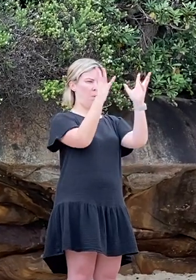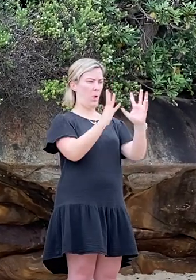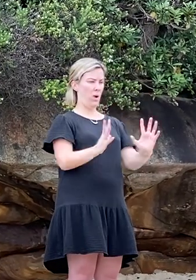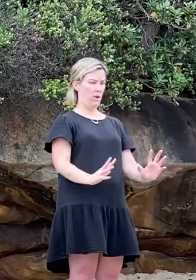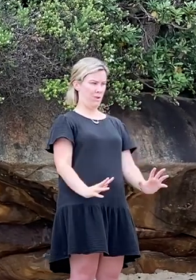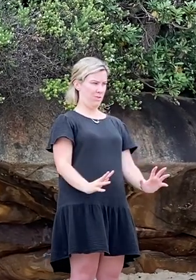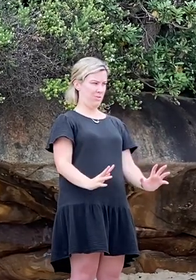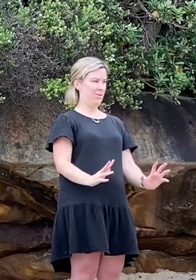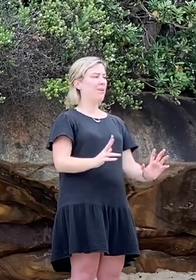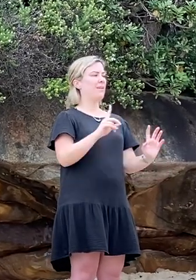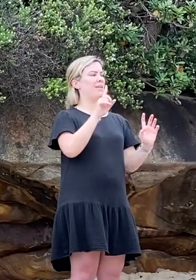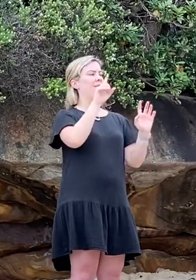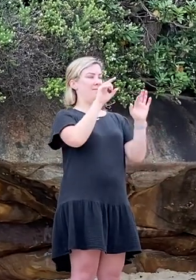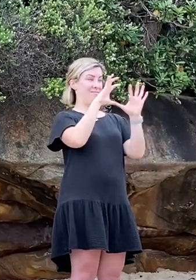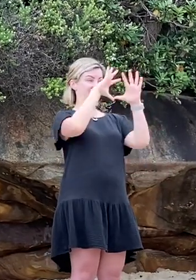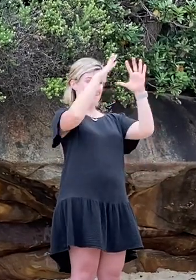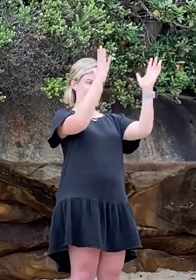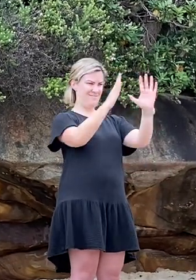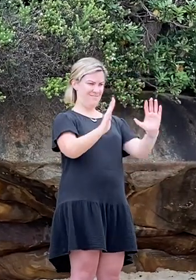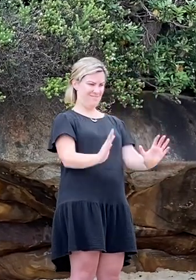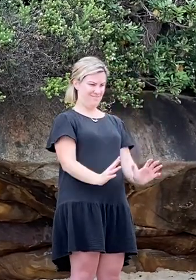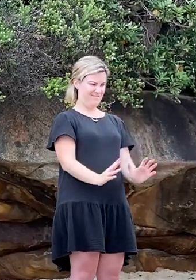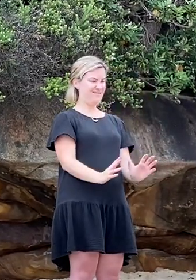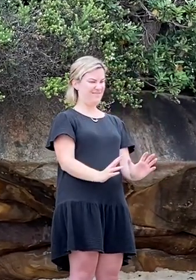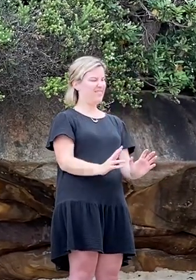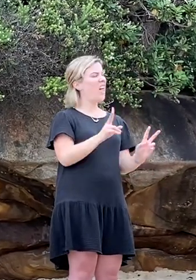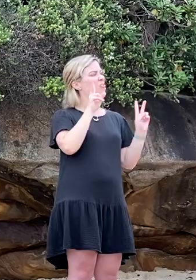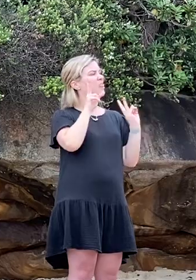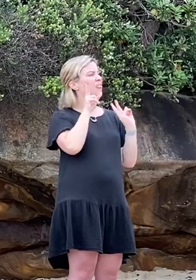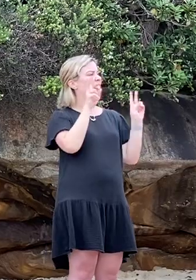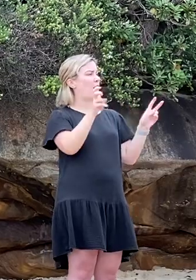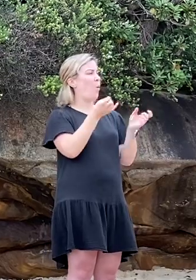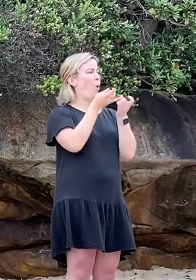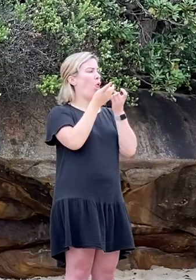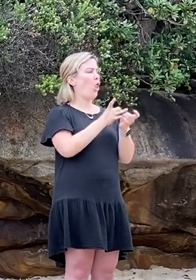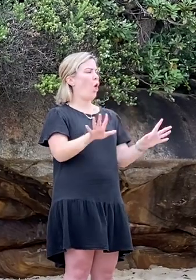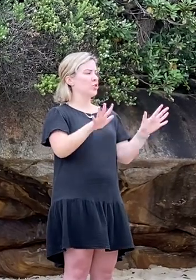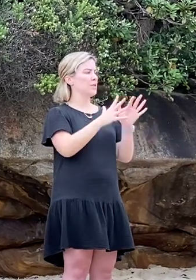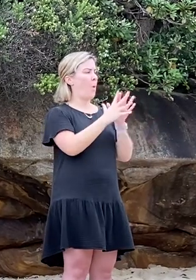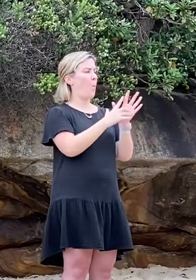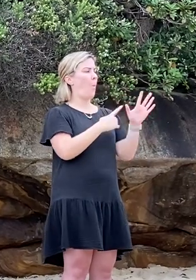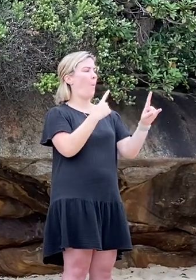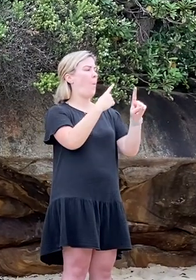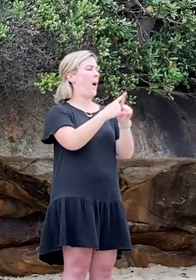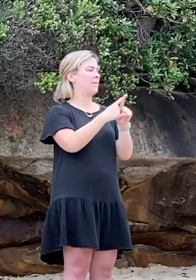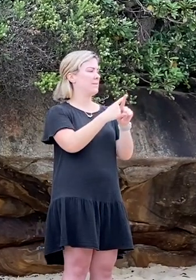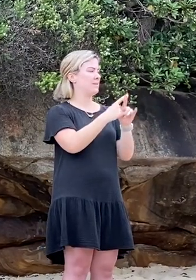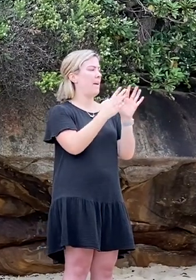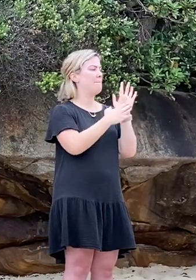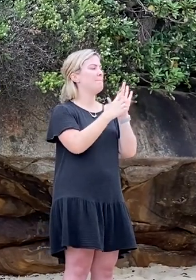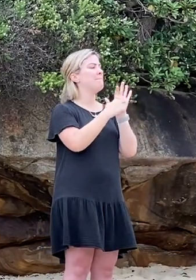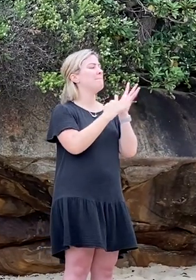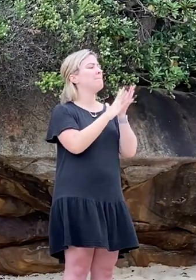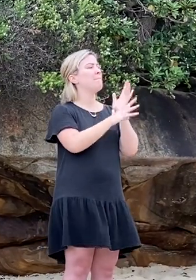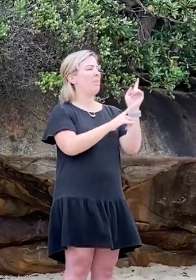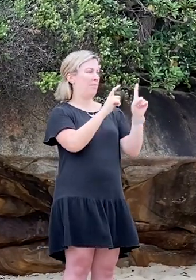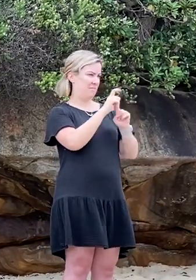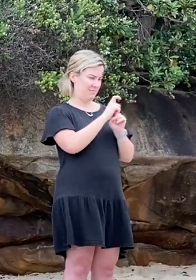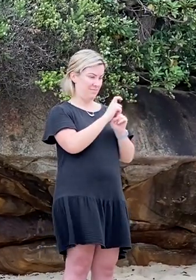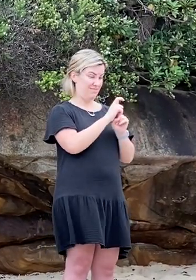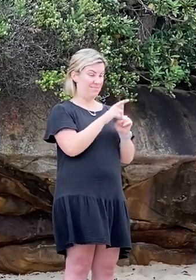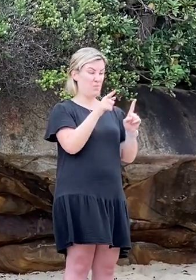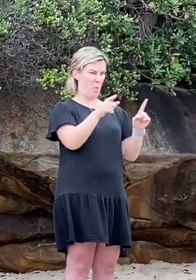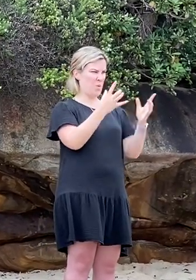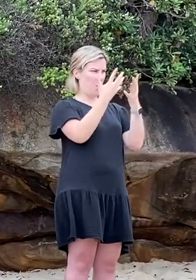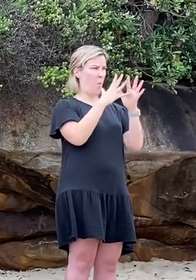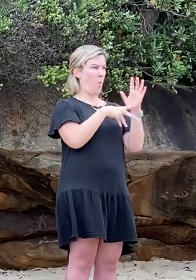space. And it's called the lost wax method, because you lose the wax but you have the space where the bronze is